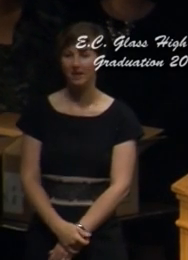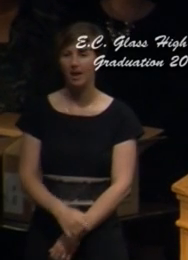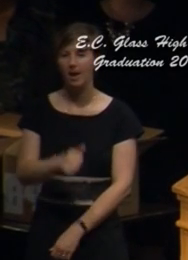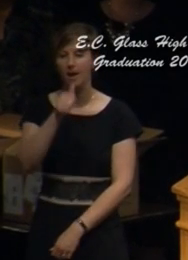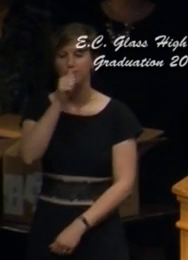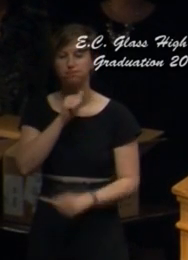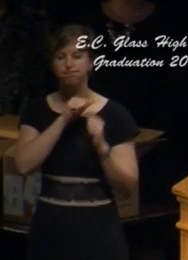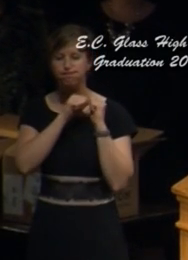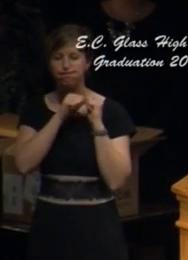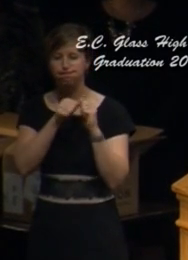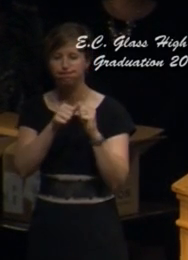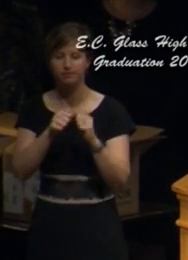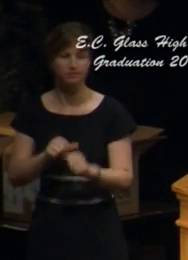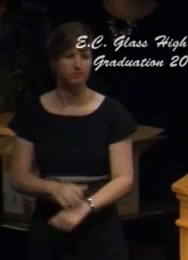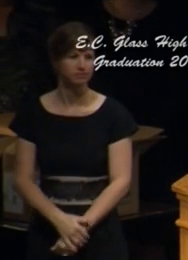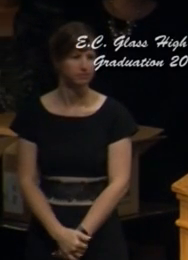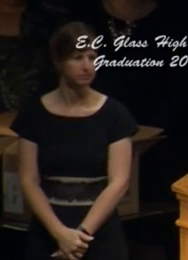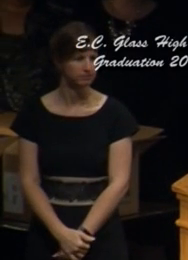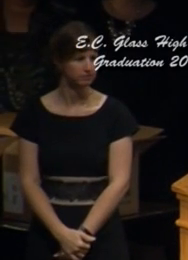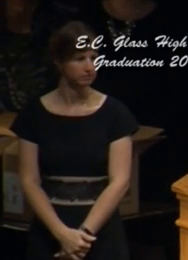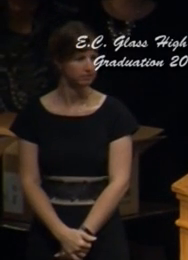Resilience,